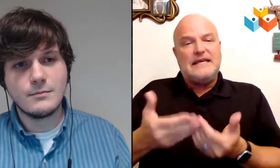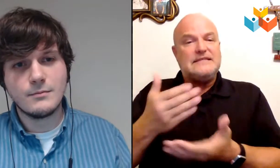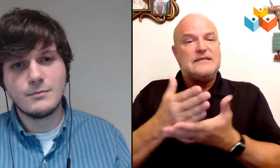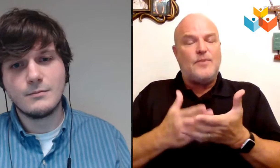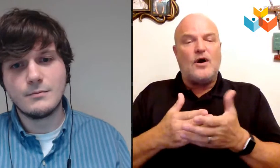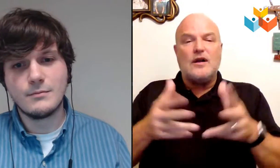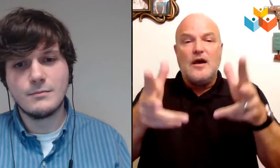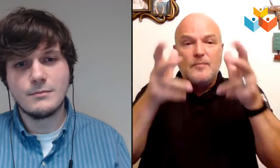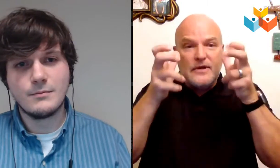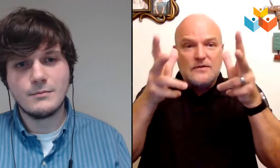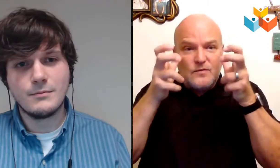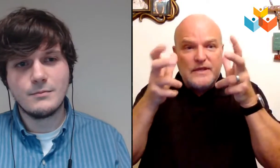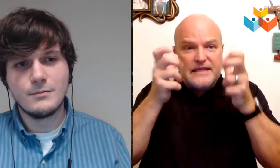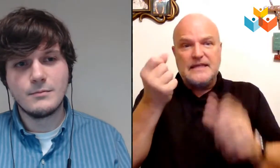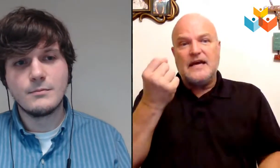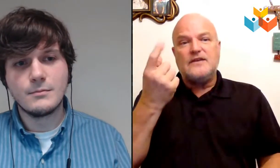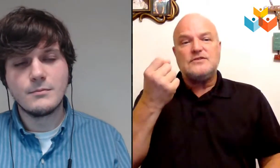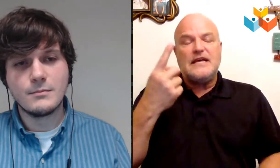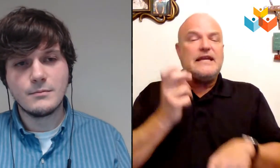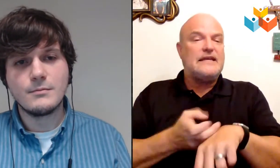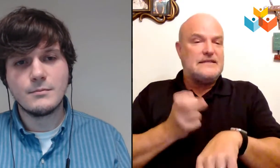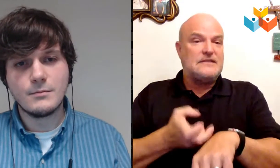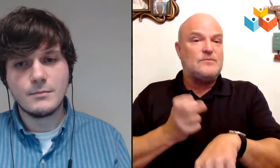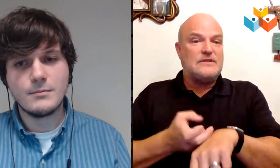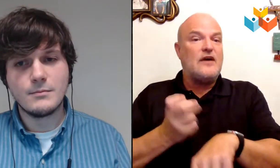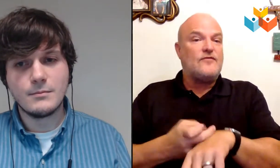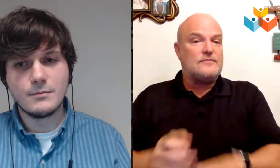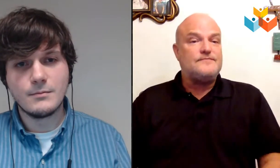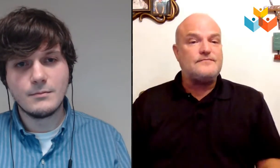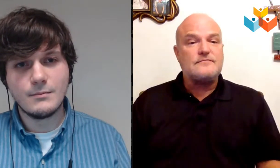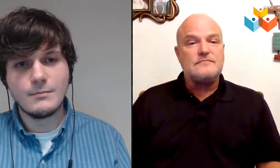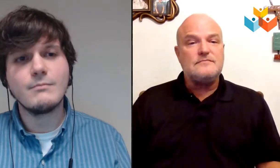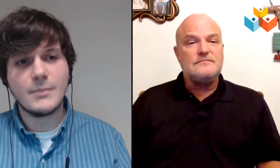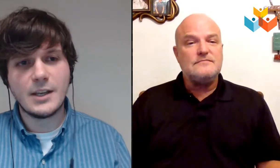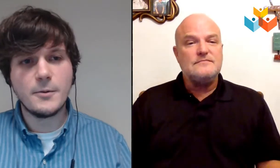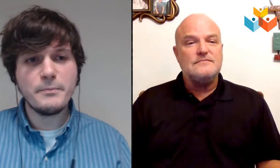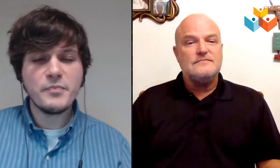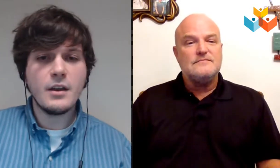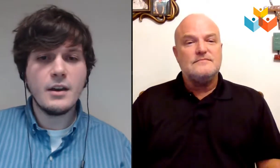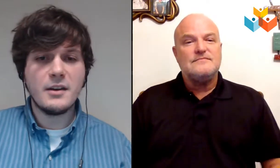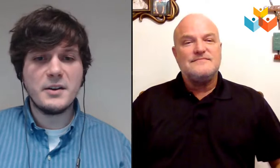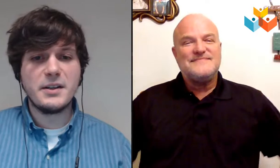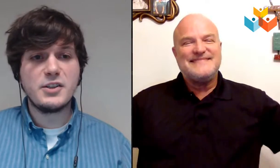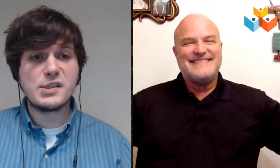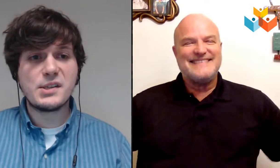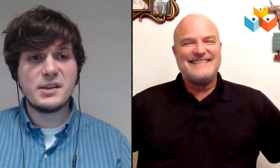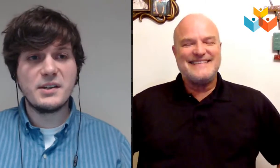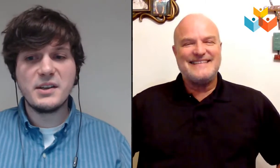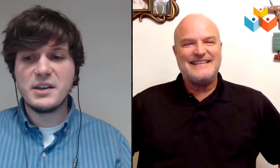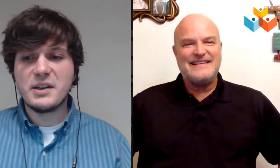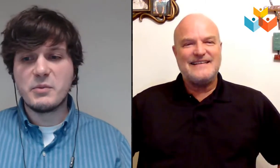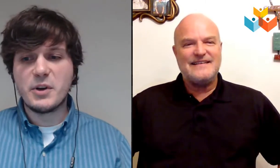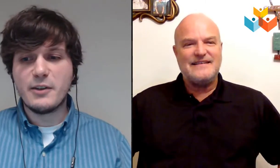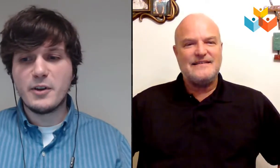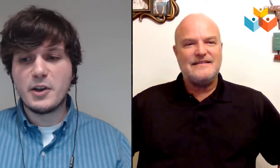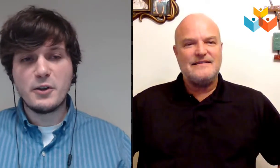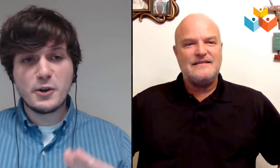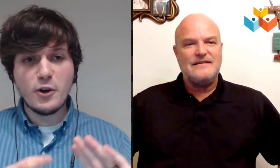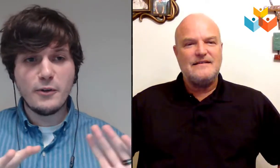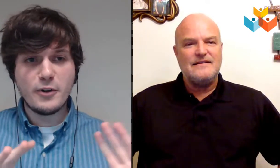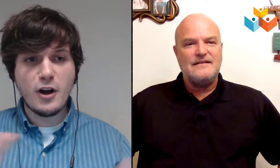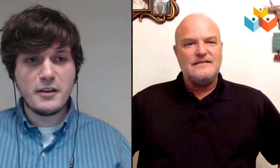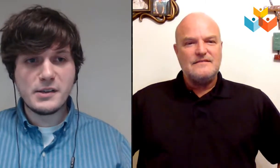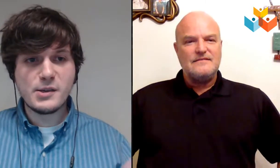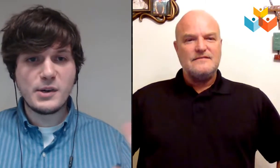probably the easy part, but reading and understanding is a little bit tougher. Thank you. And just want to give